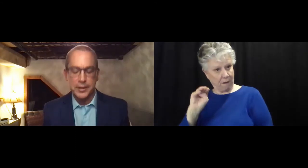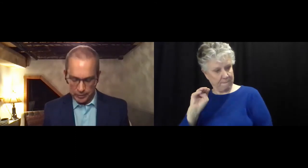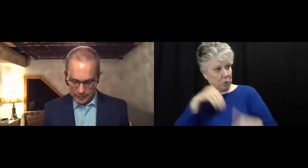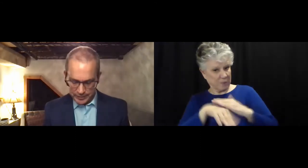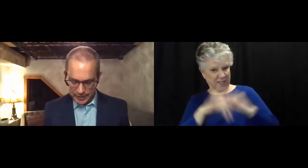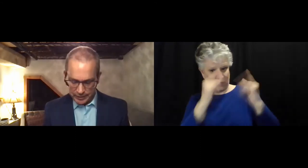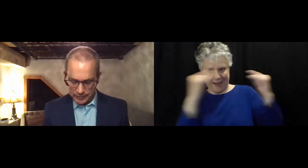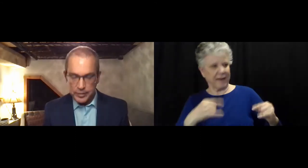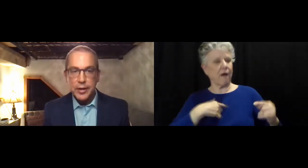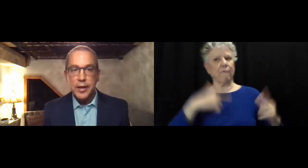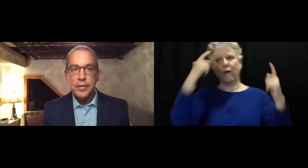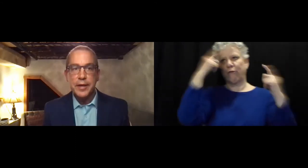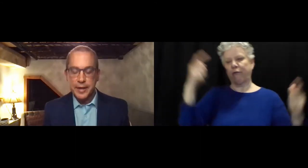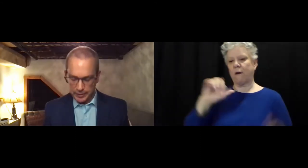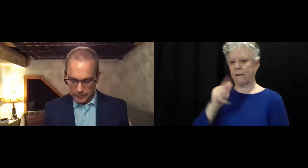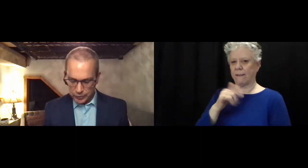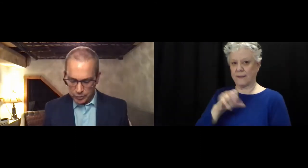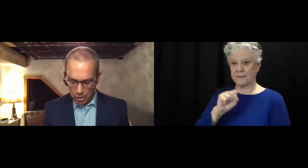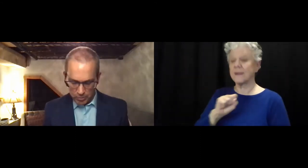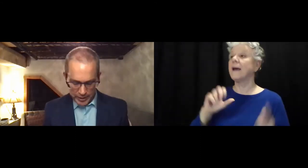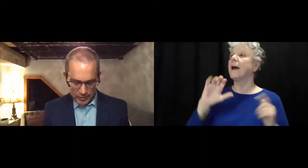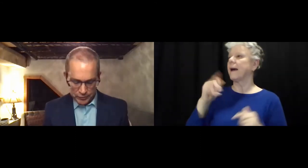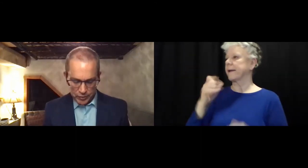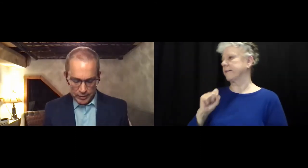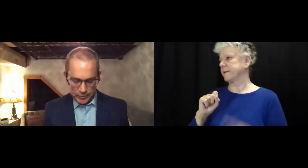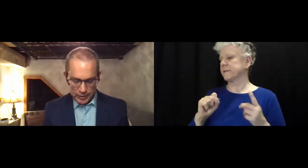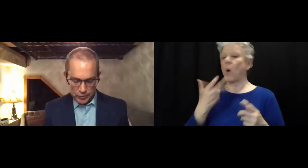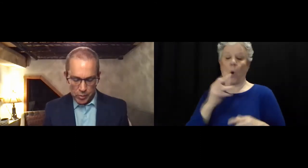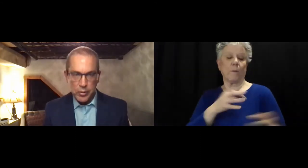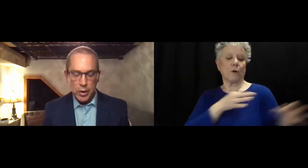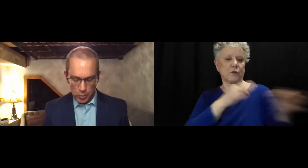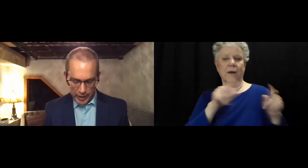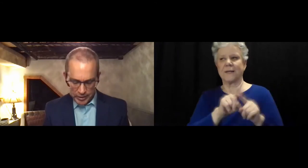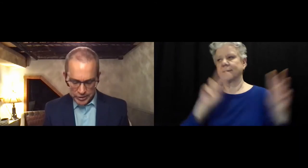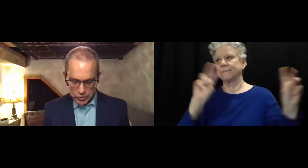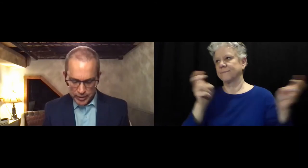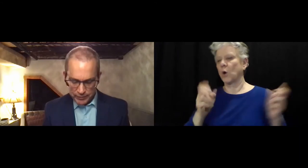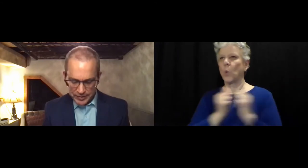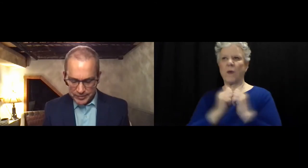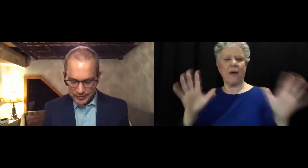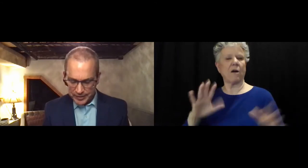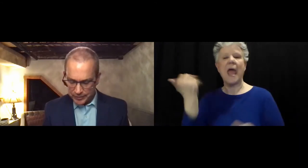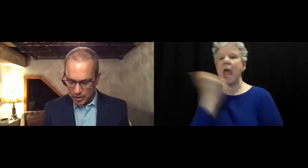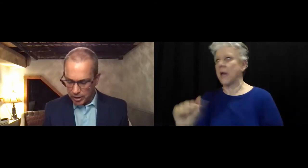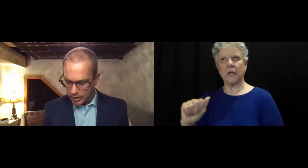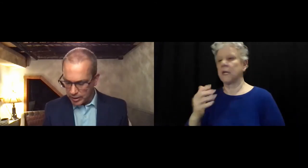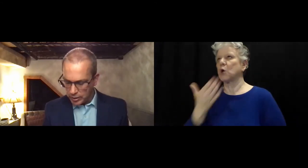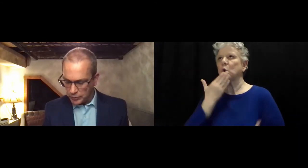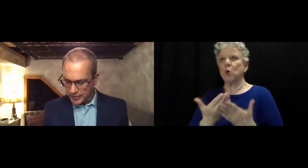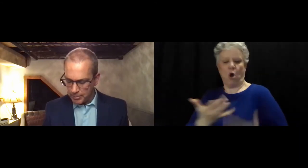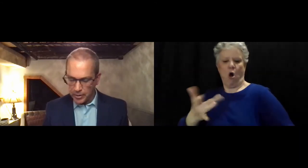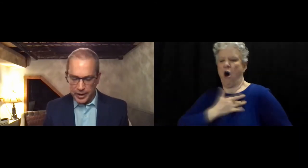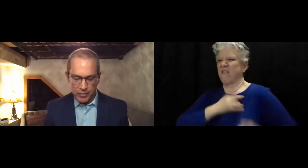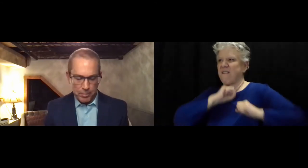the petulant Achilles, the Achilles whom Homer here describes as, quote, without a shred of decency in his heart,